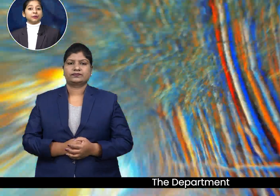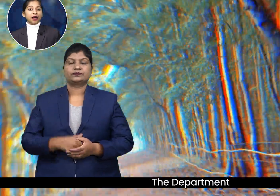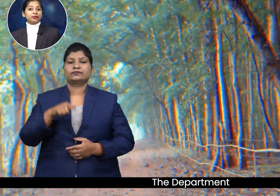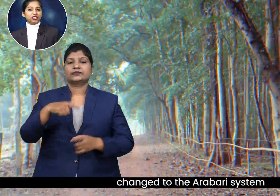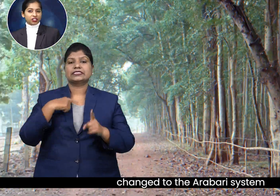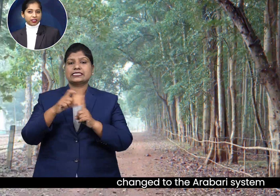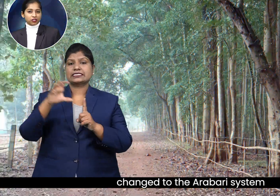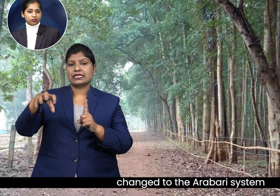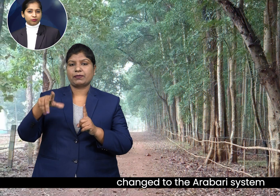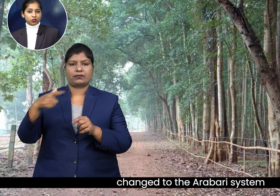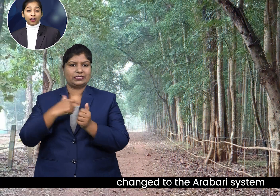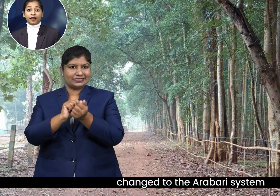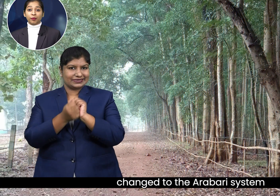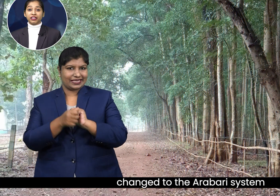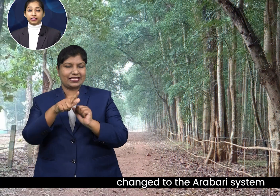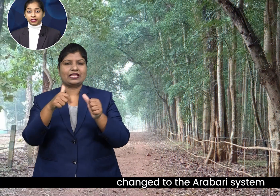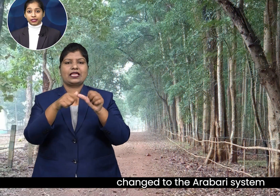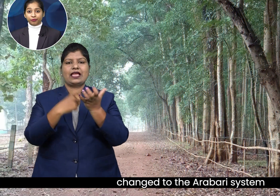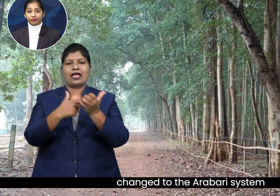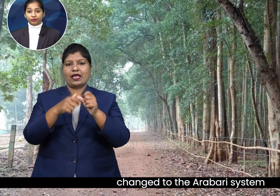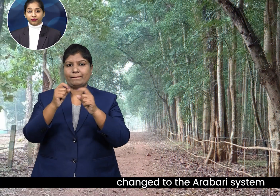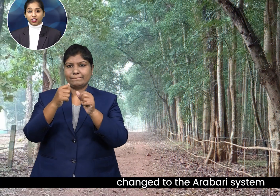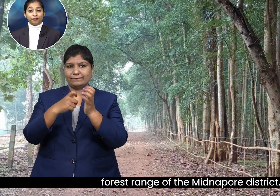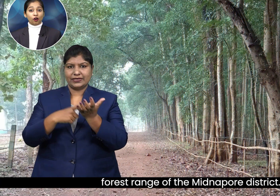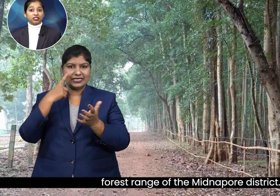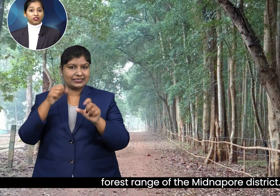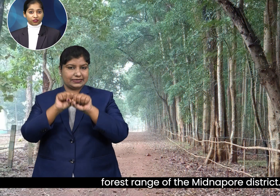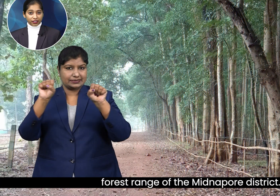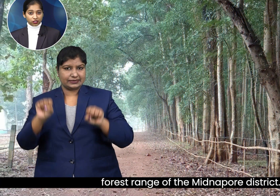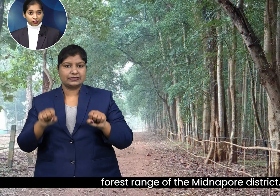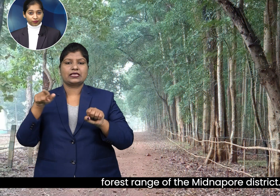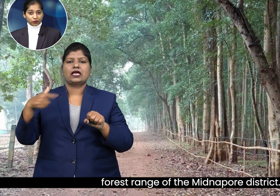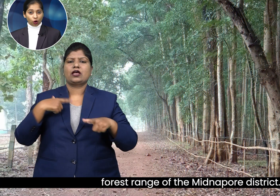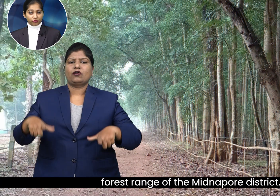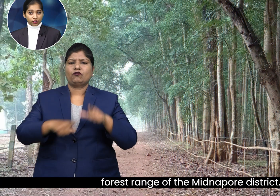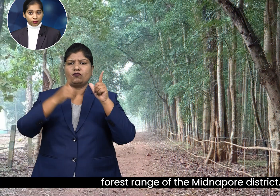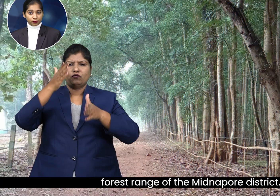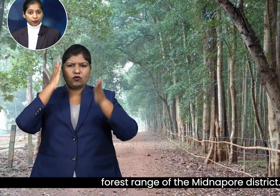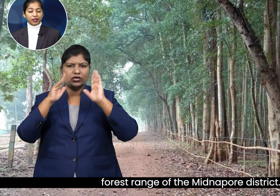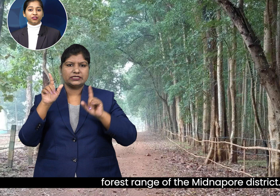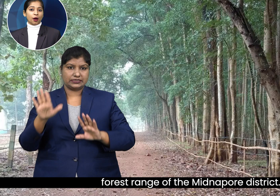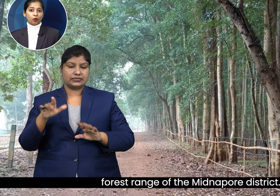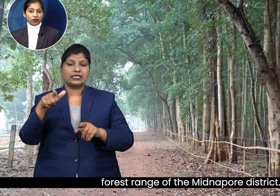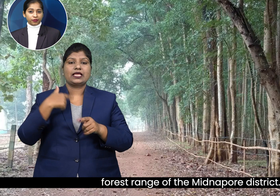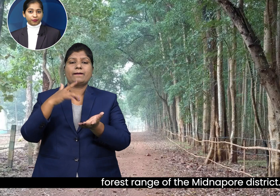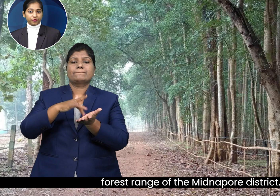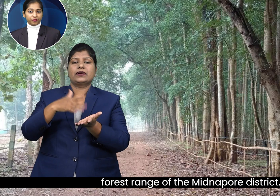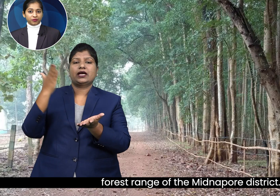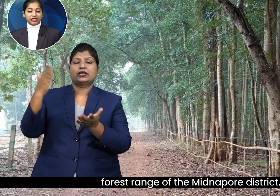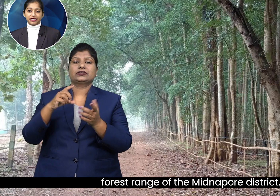The department changed to the Arabari system forest range of the